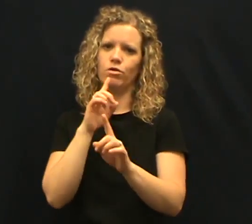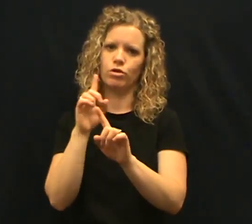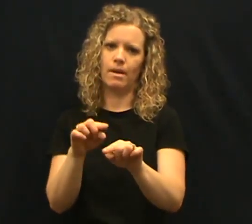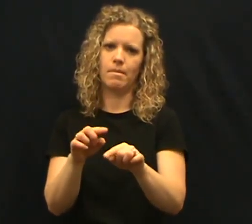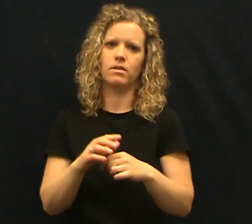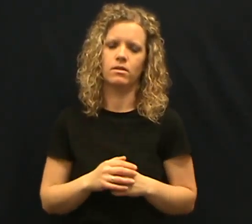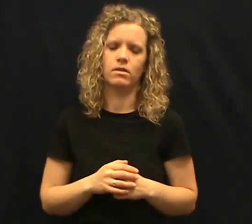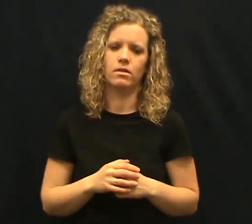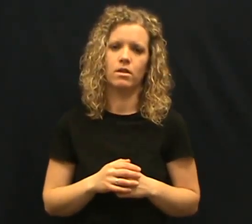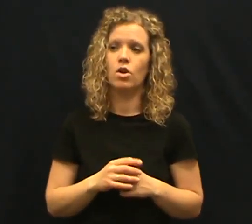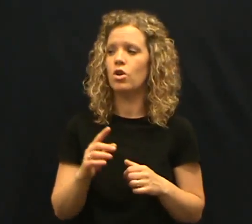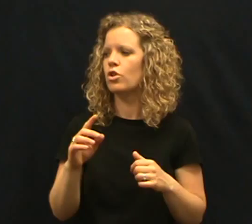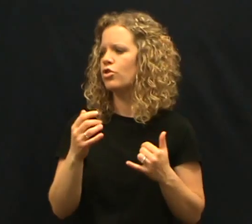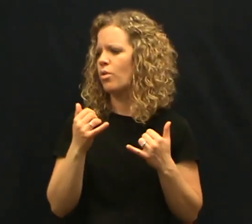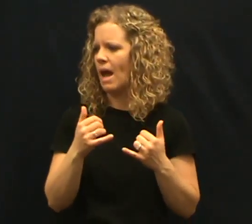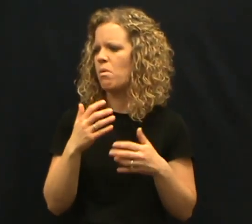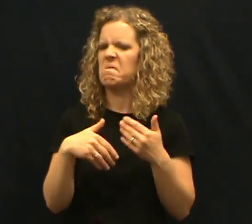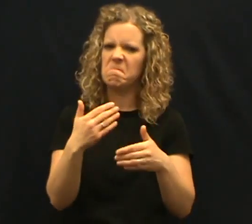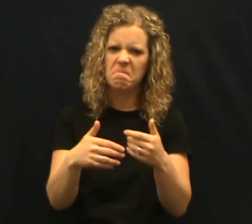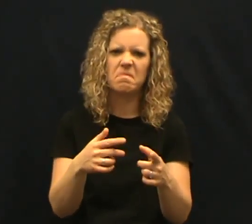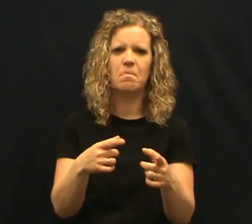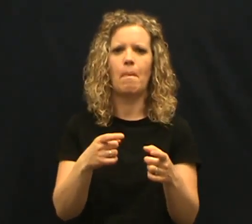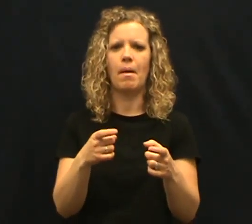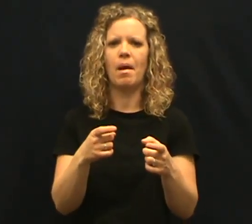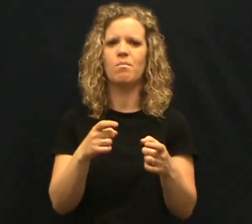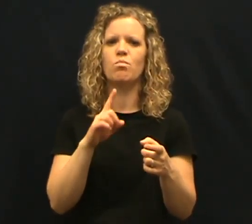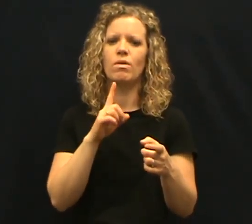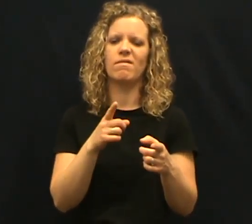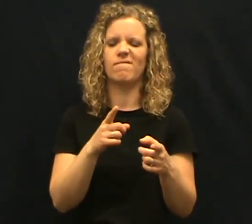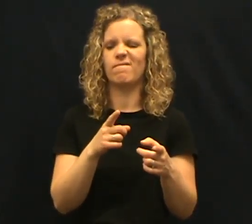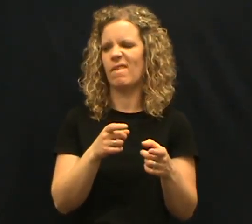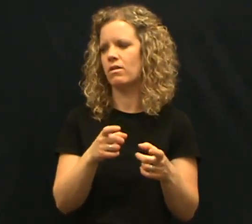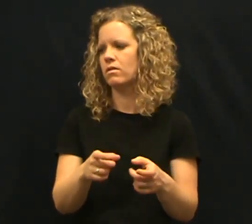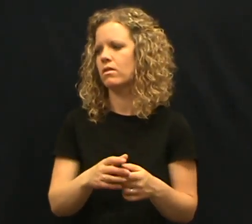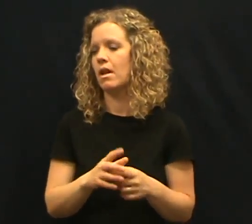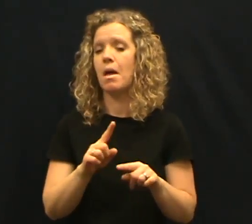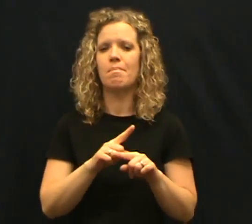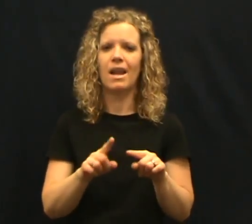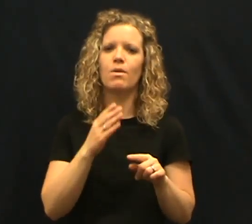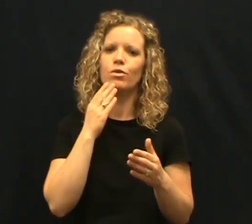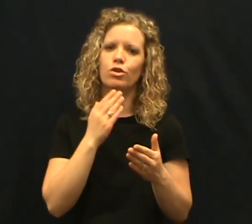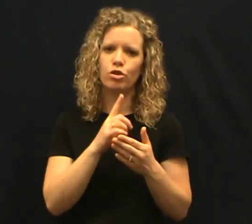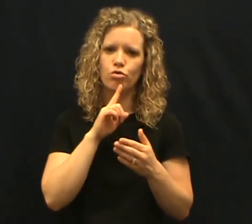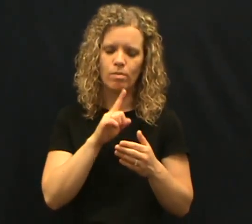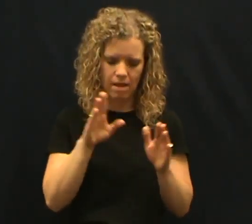individual slides very quickly after this, but it was worth spending some minutes on this particular